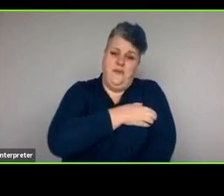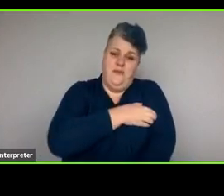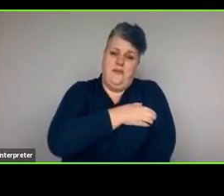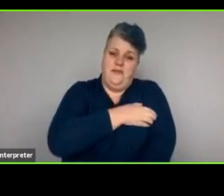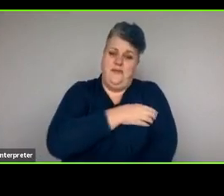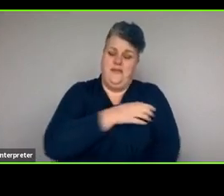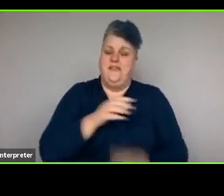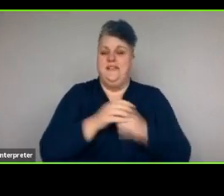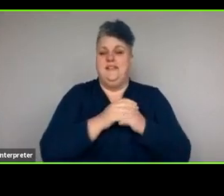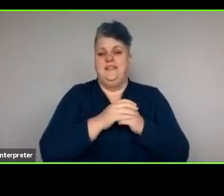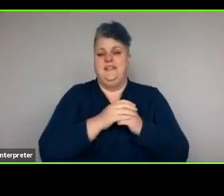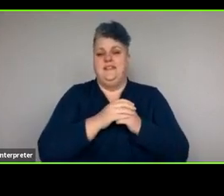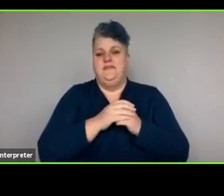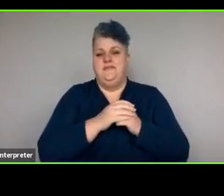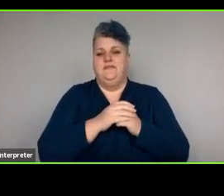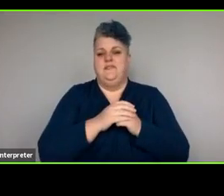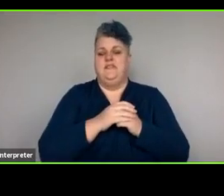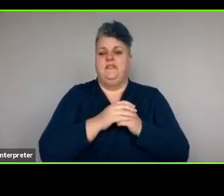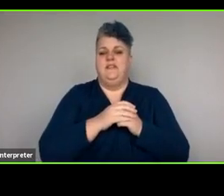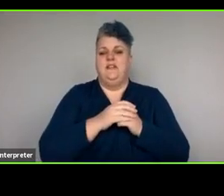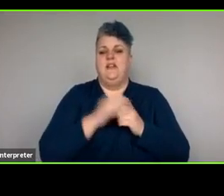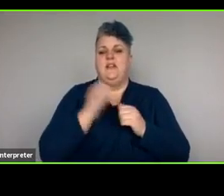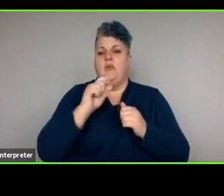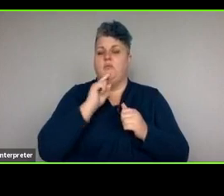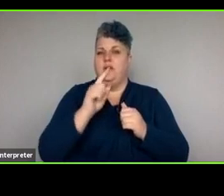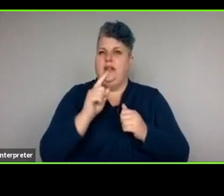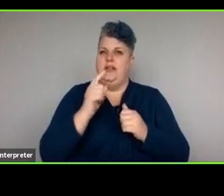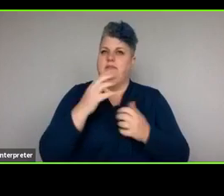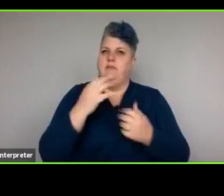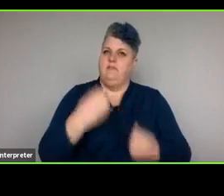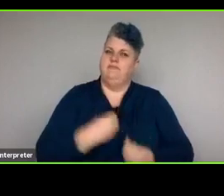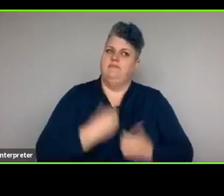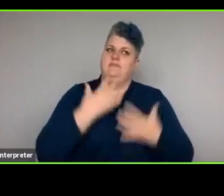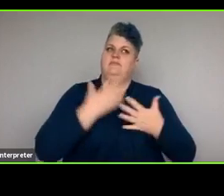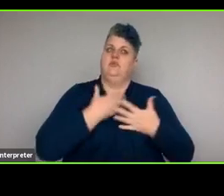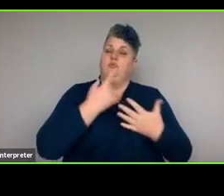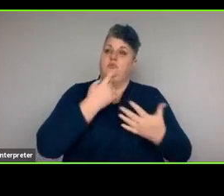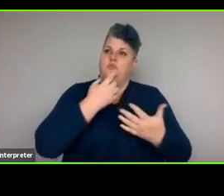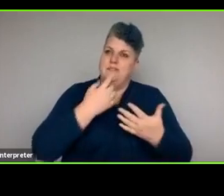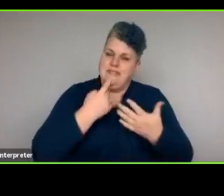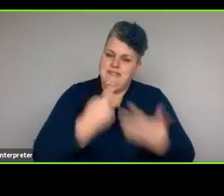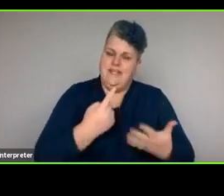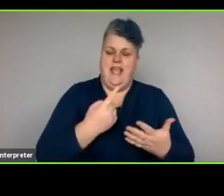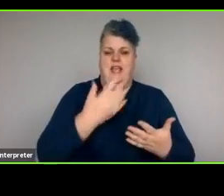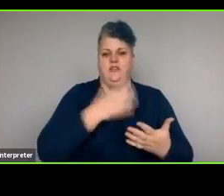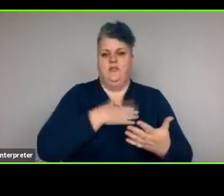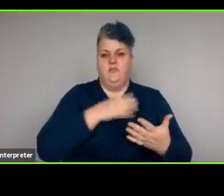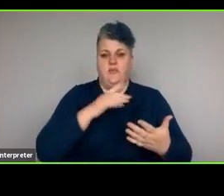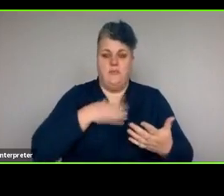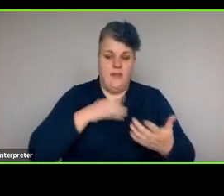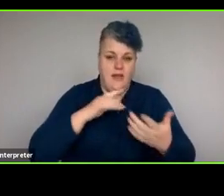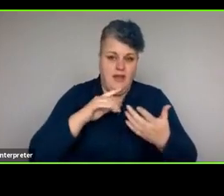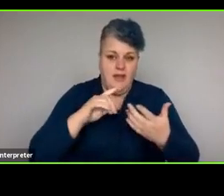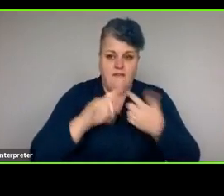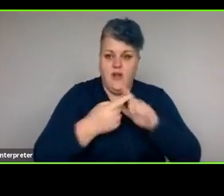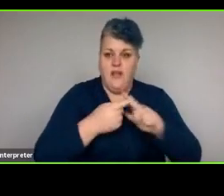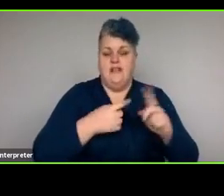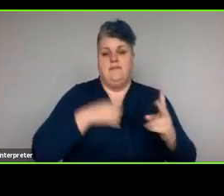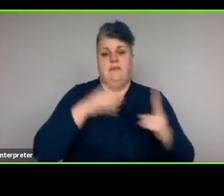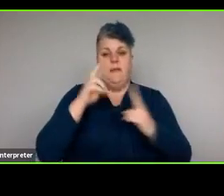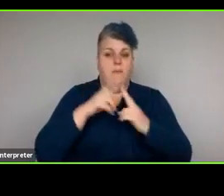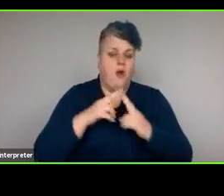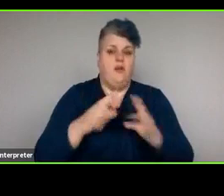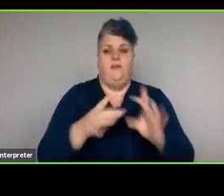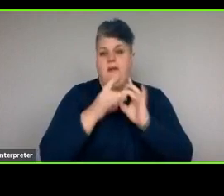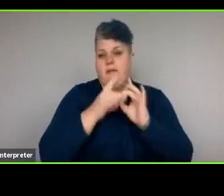And it's something that has been bringing me a lot of joy to say to my friends, my partners, my family,